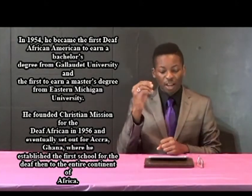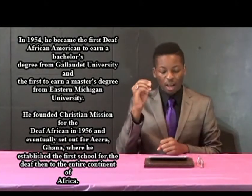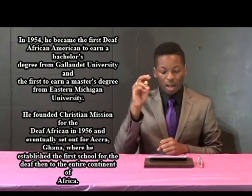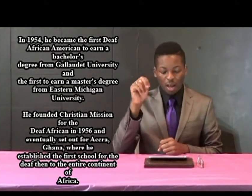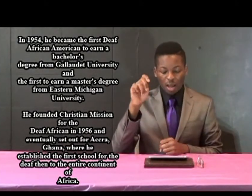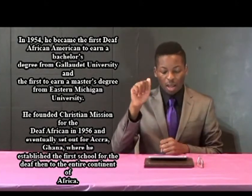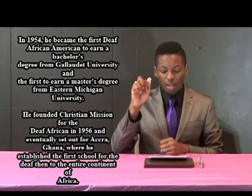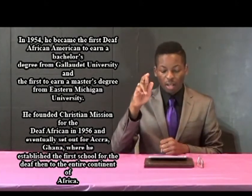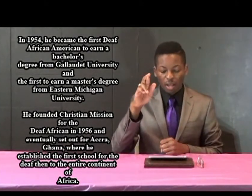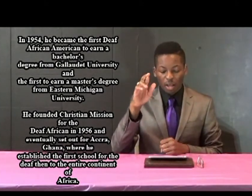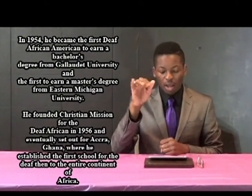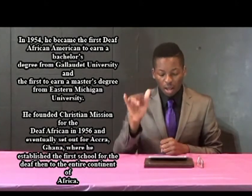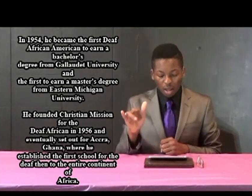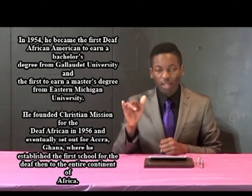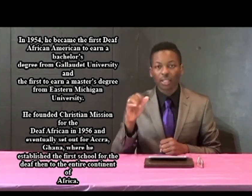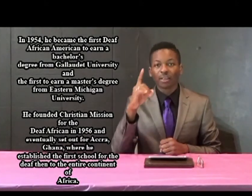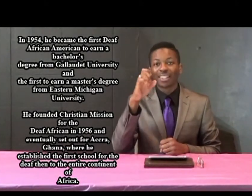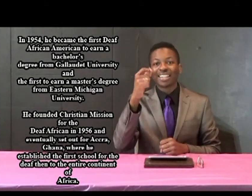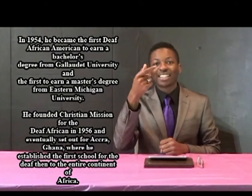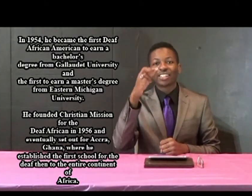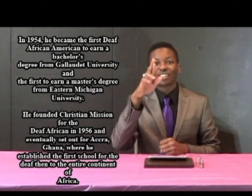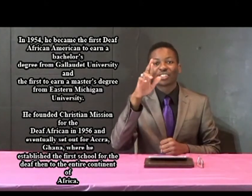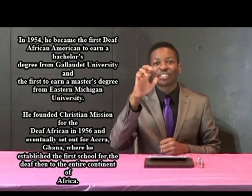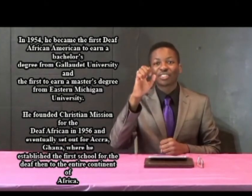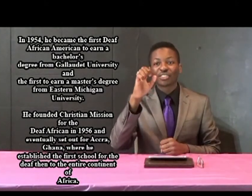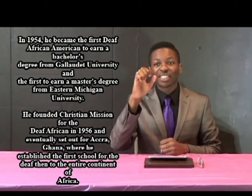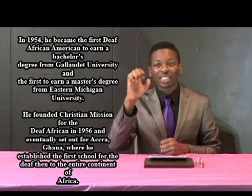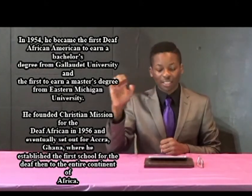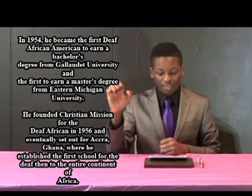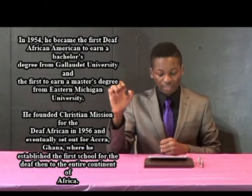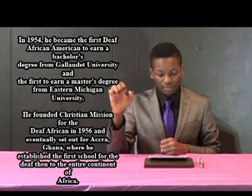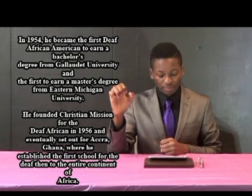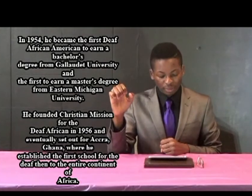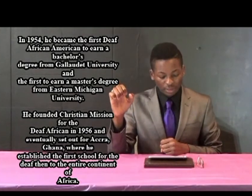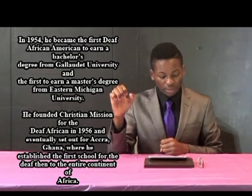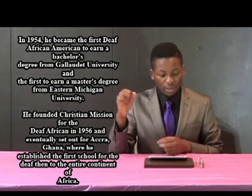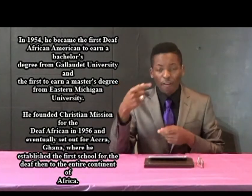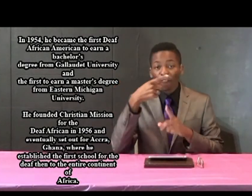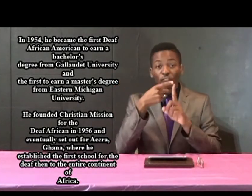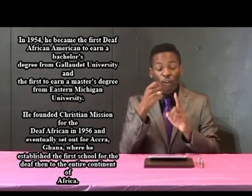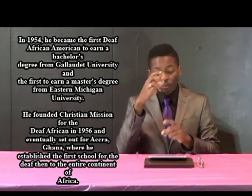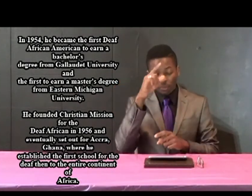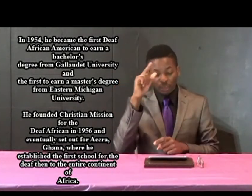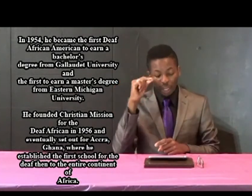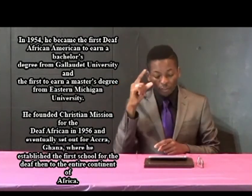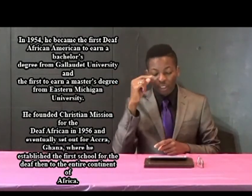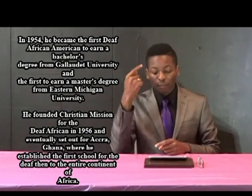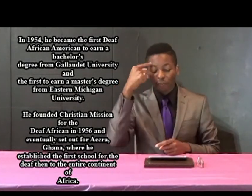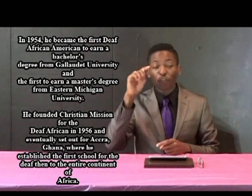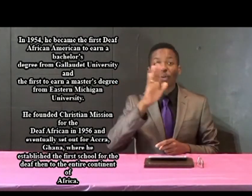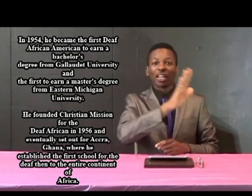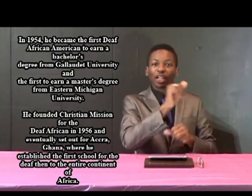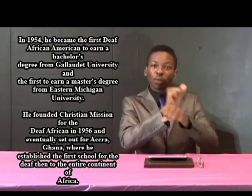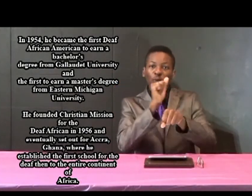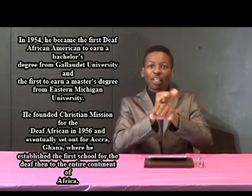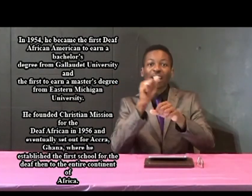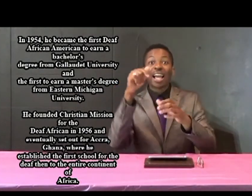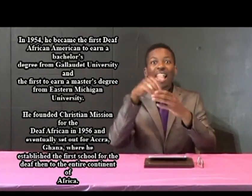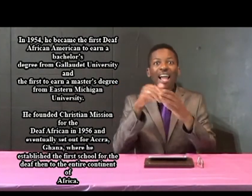And he also received an honorary degree from Gallaudet for all the work